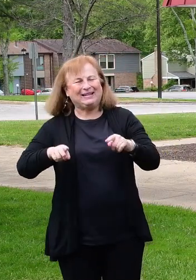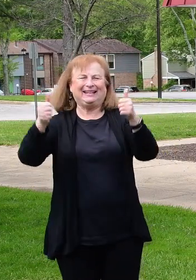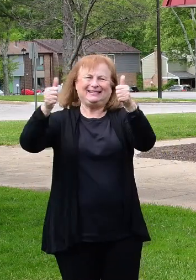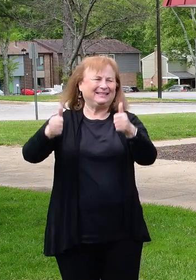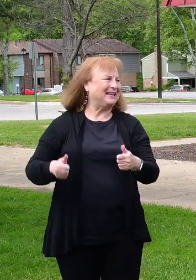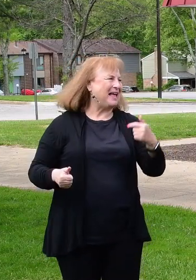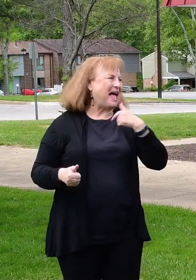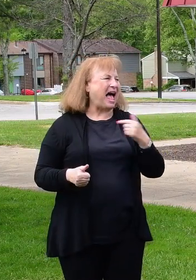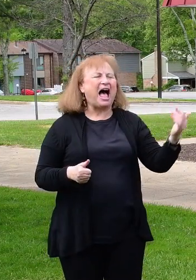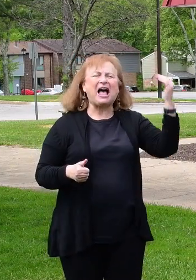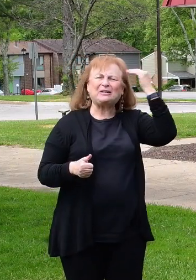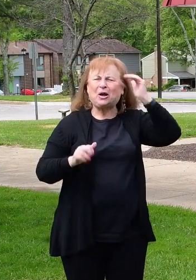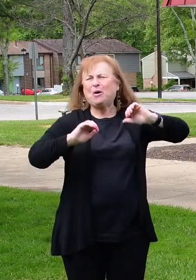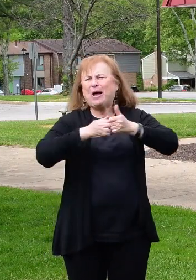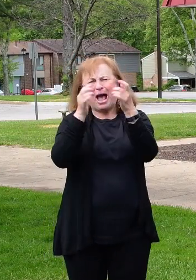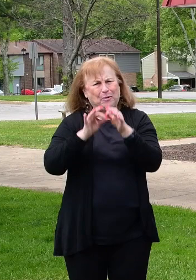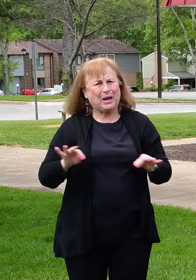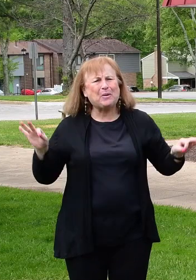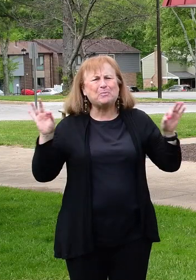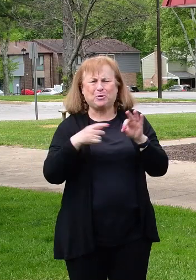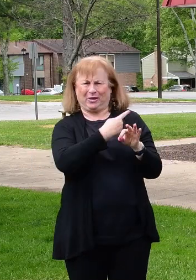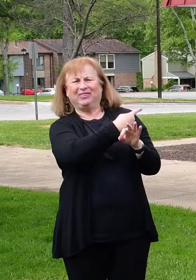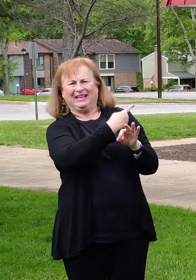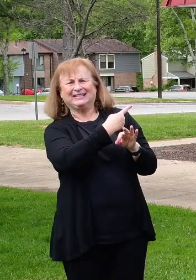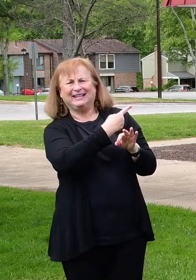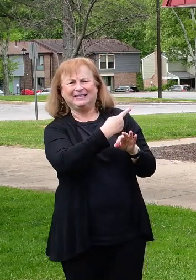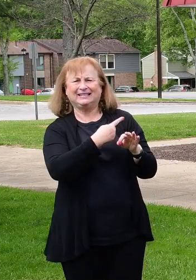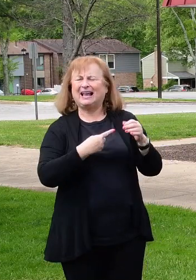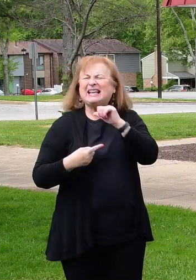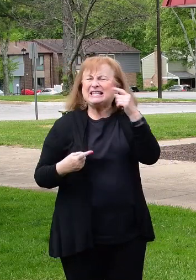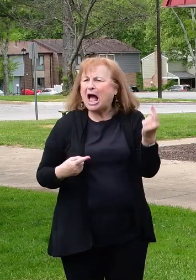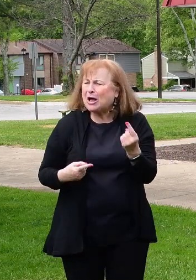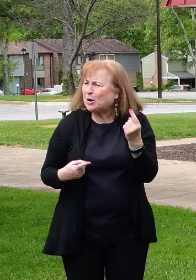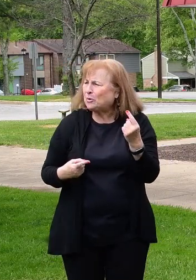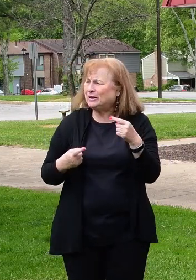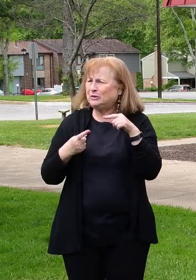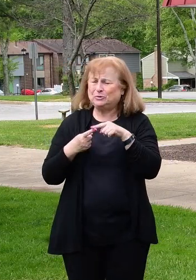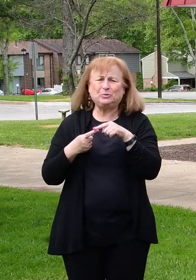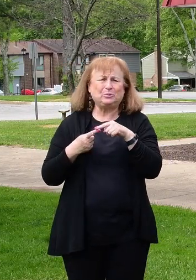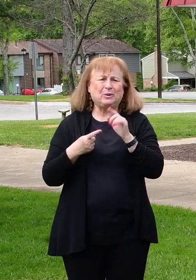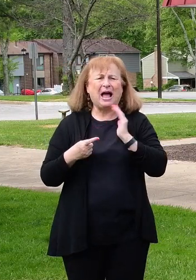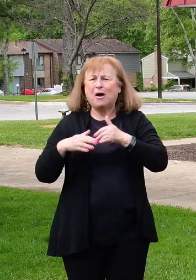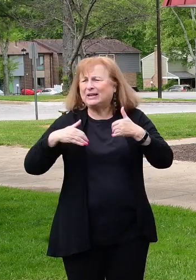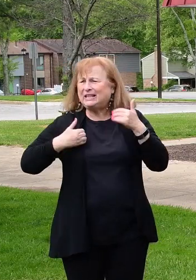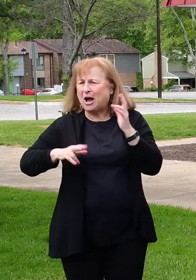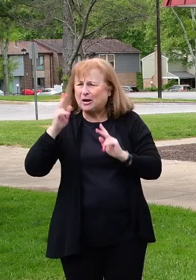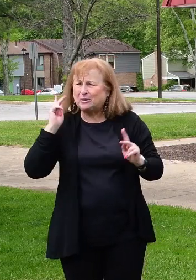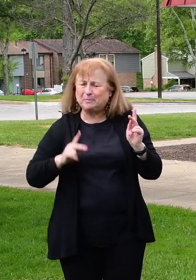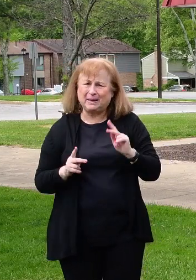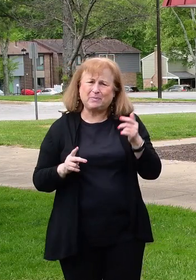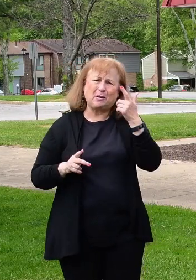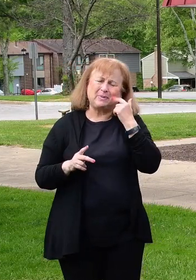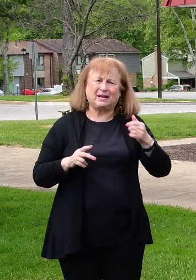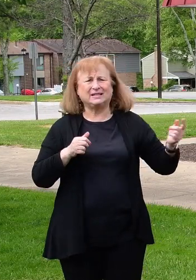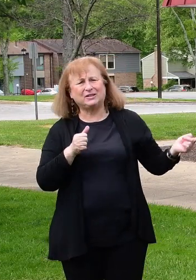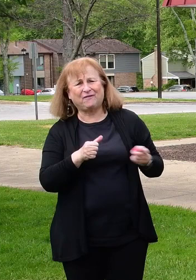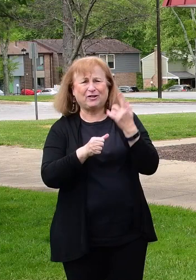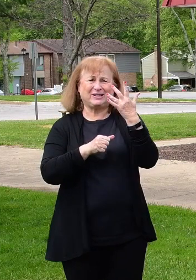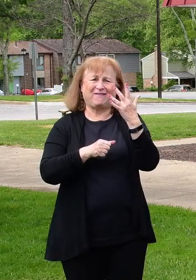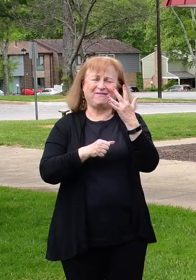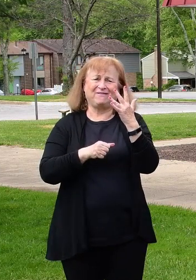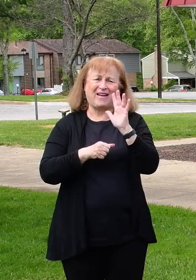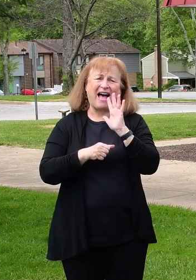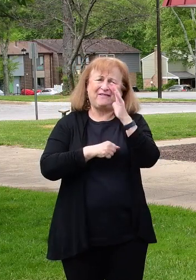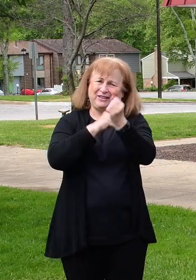I know how important this is, not only to our young people, because the first 5